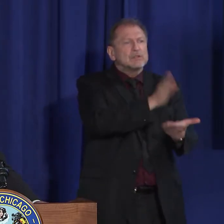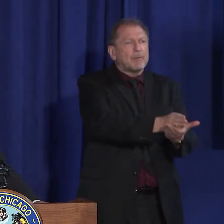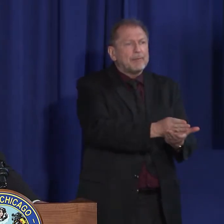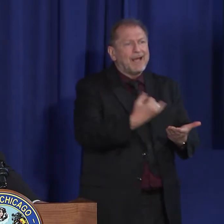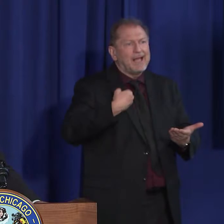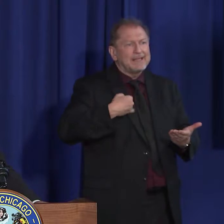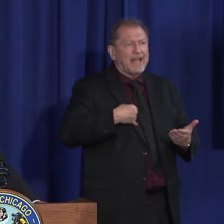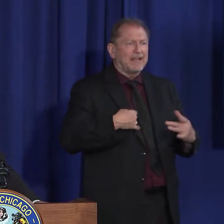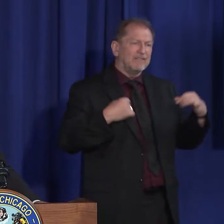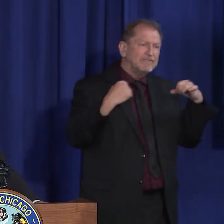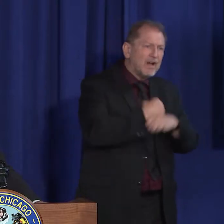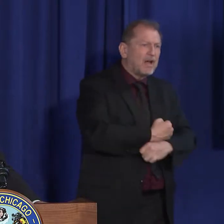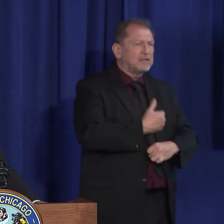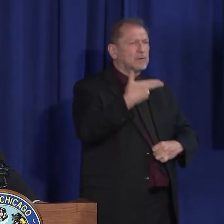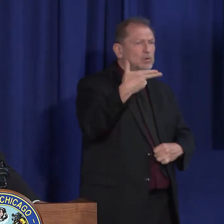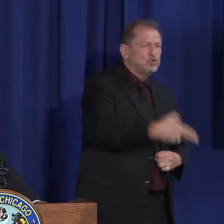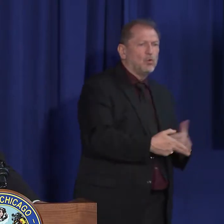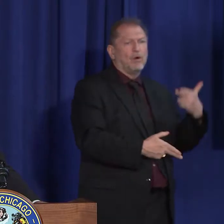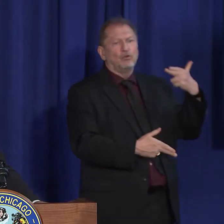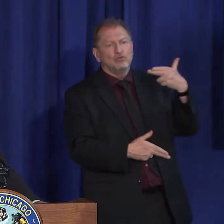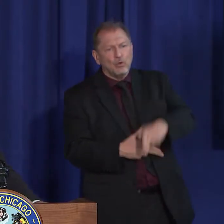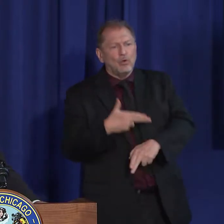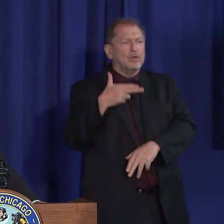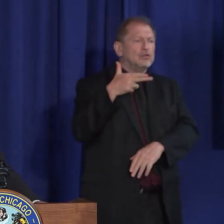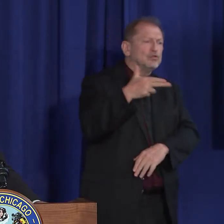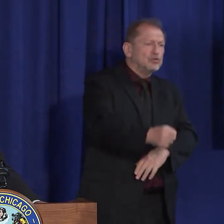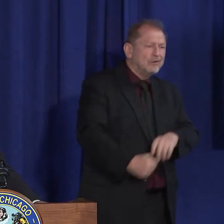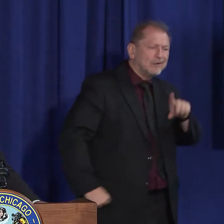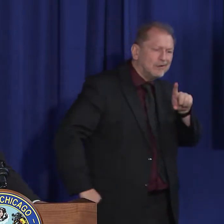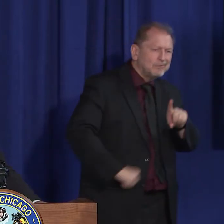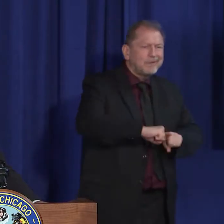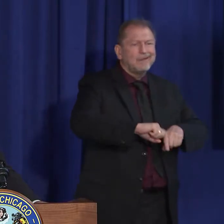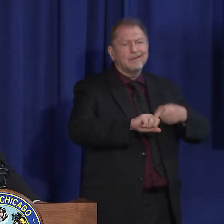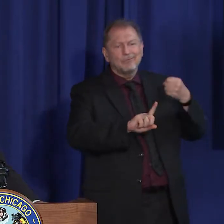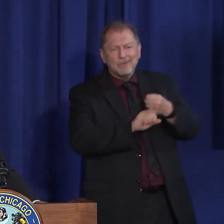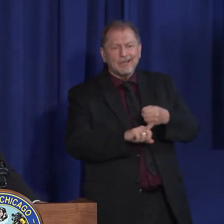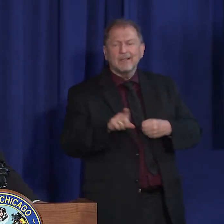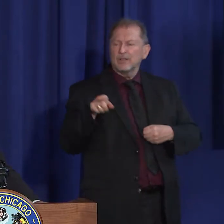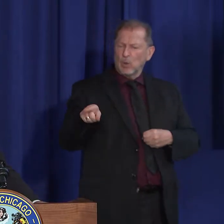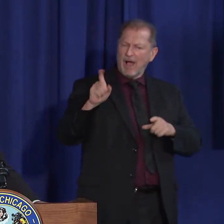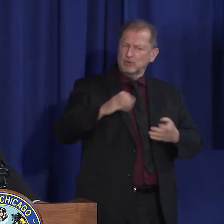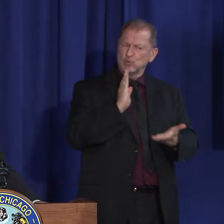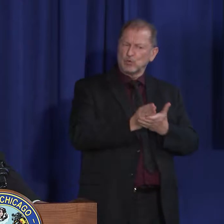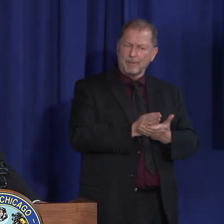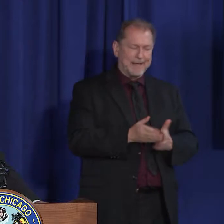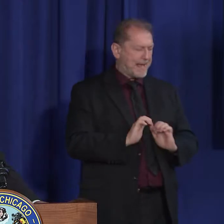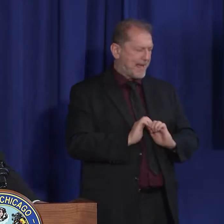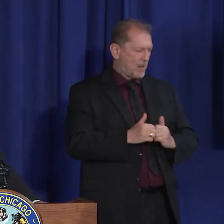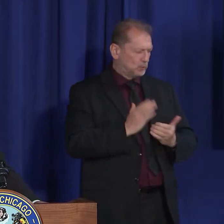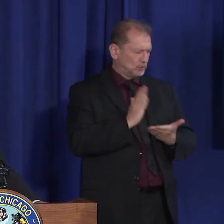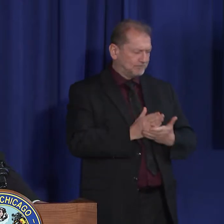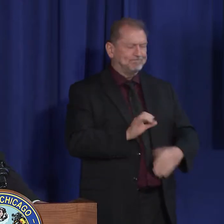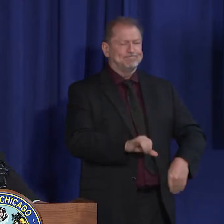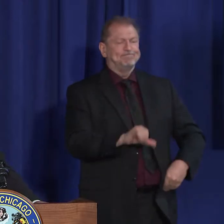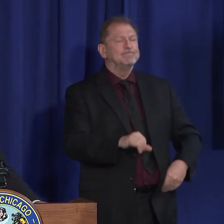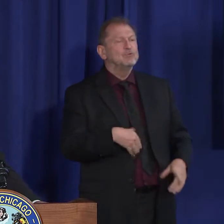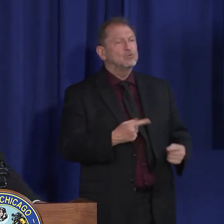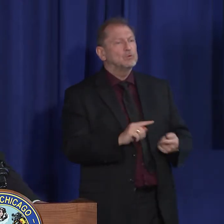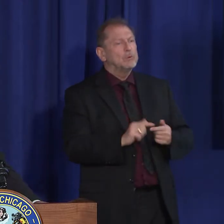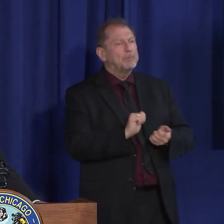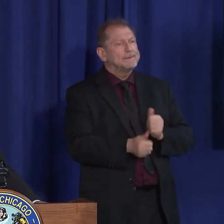this violence that is terrorizing our neighborhoods. Do something to help prevent